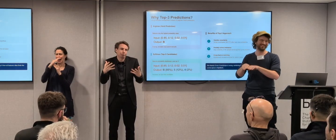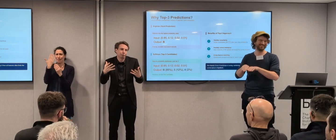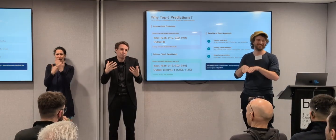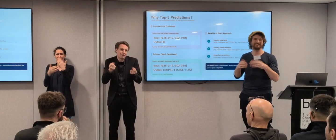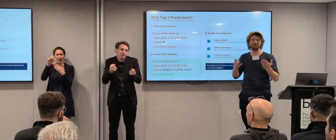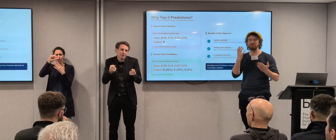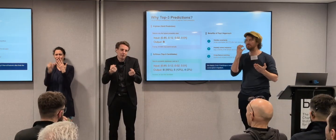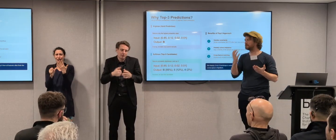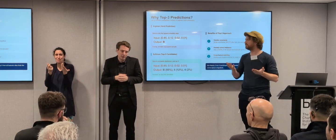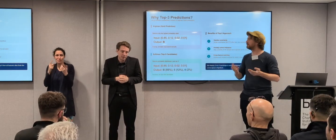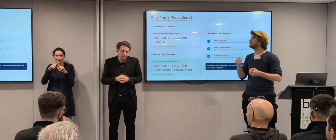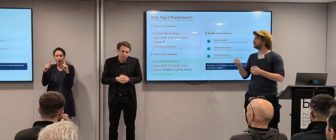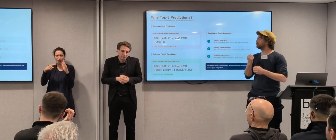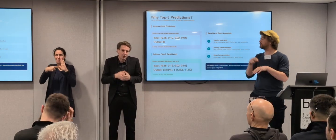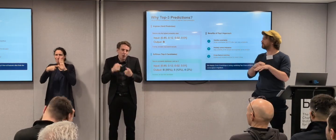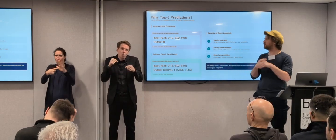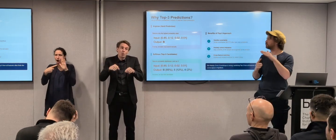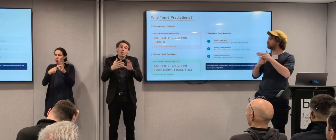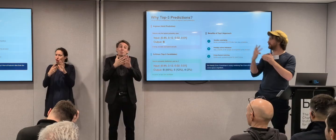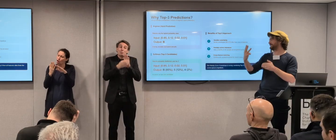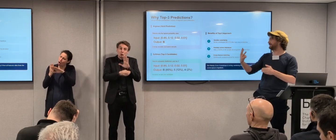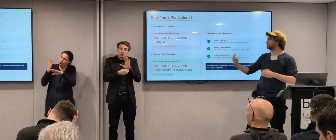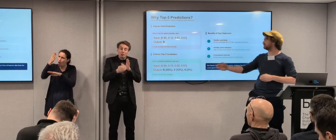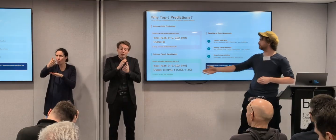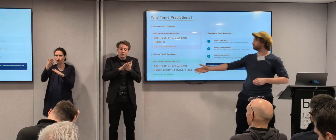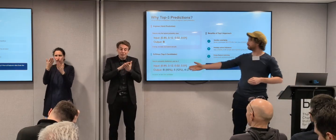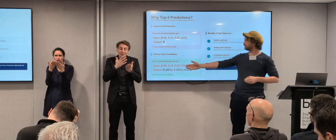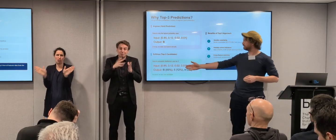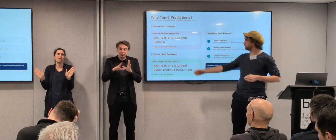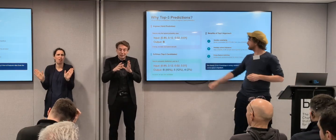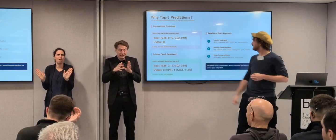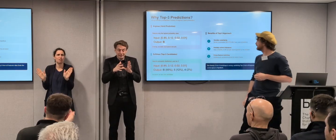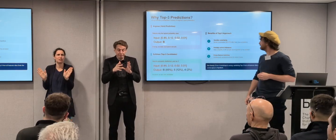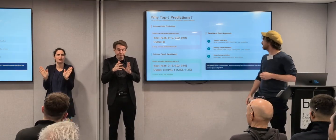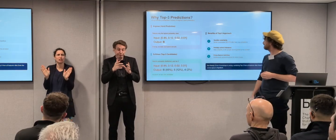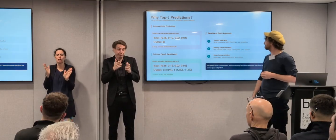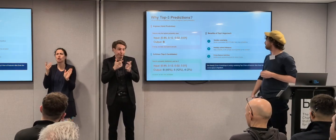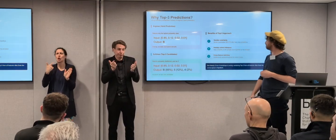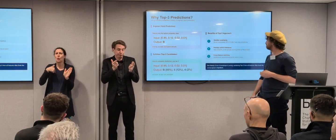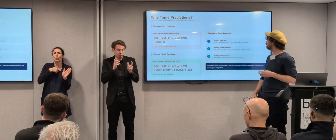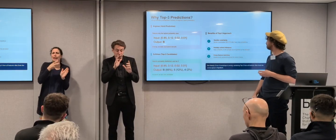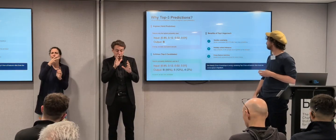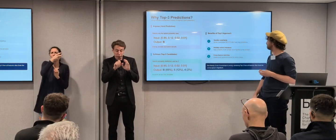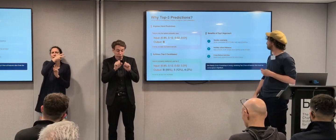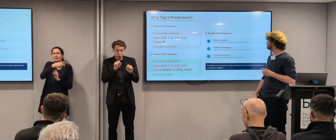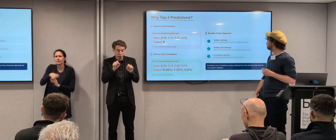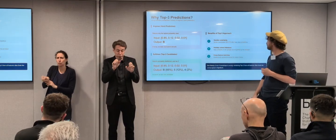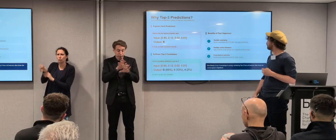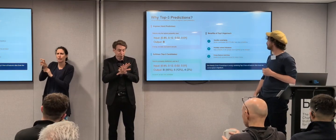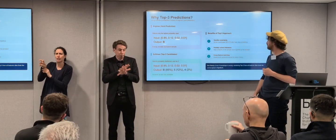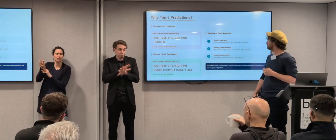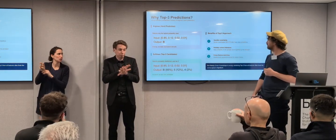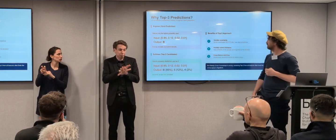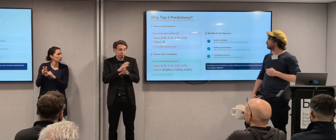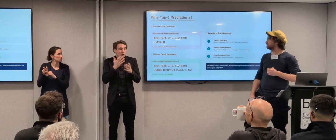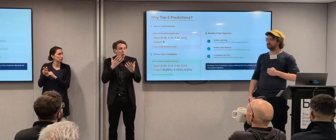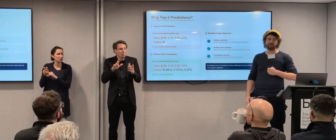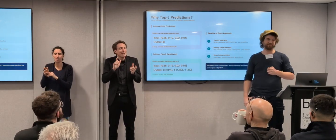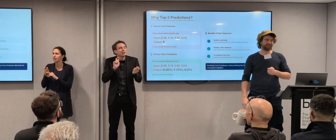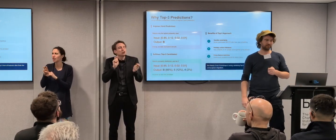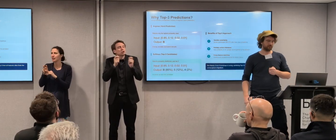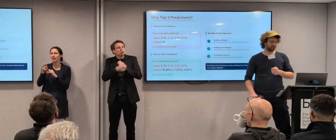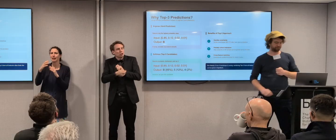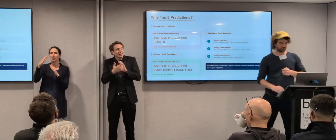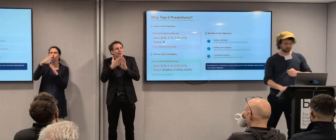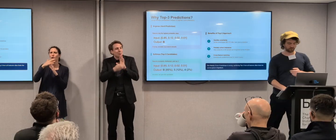And this model overgeneralizes these signs. So that's why we switched to using softmax, the top 3, instead of just a